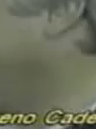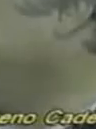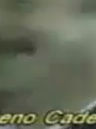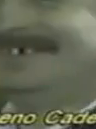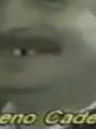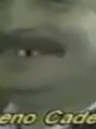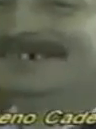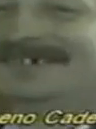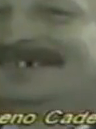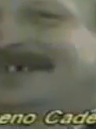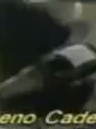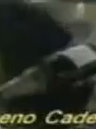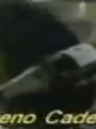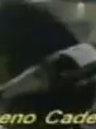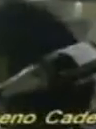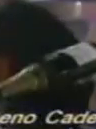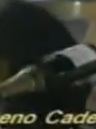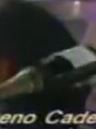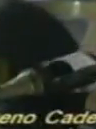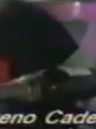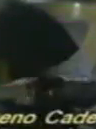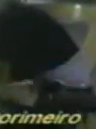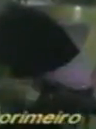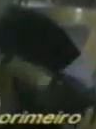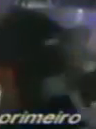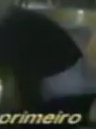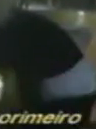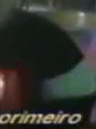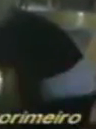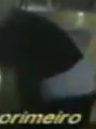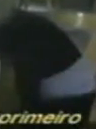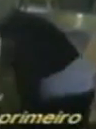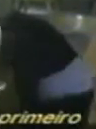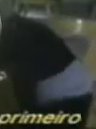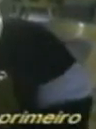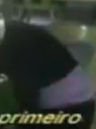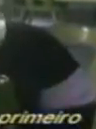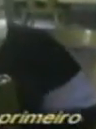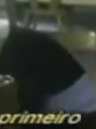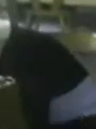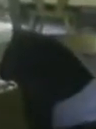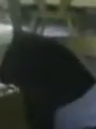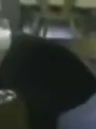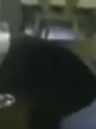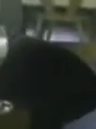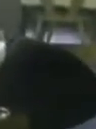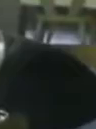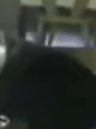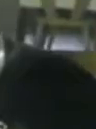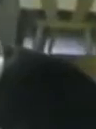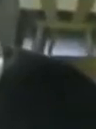It's ironical that only now the Little Cadet is receiving the recognition he deserves for scoring the first World Cup